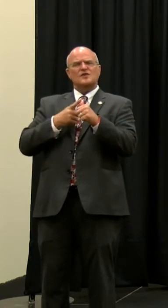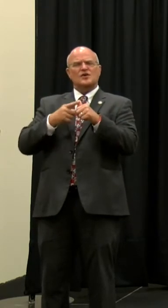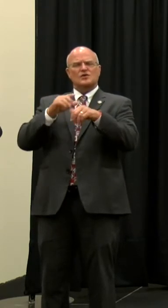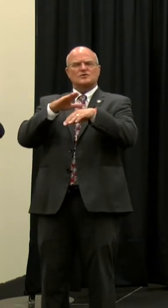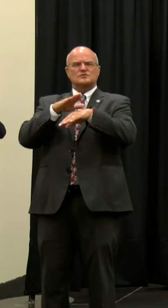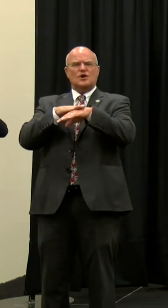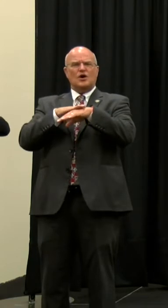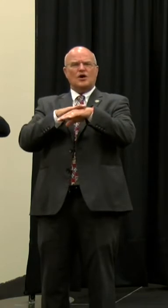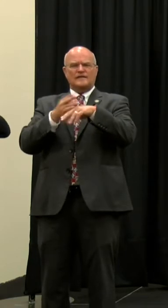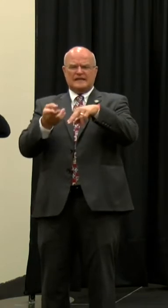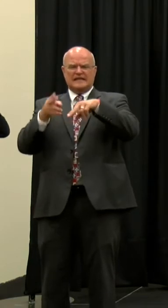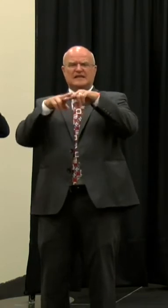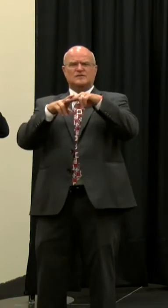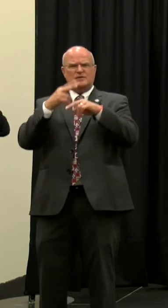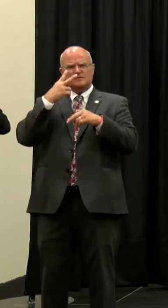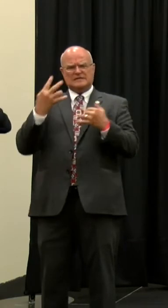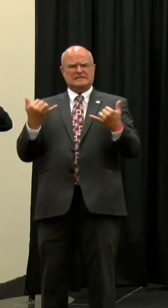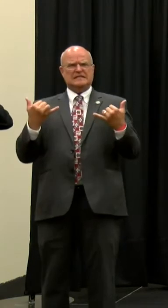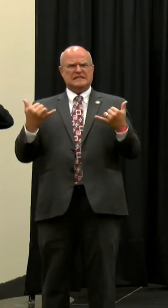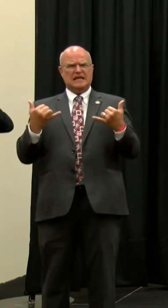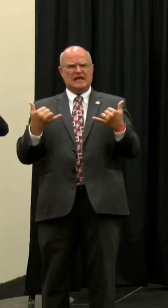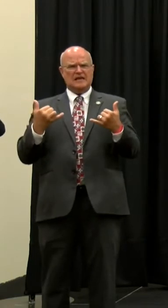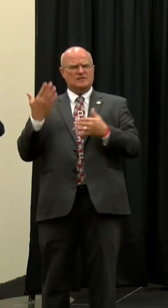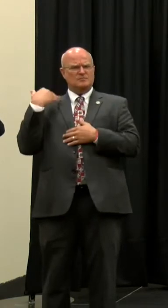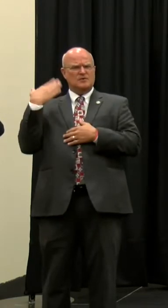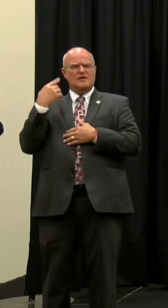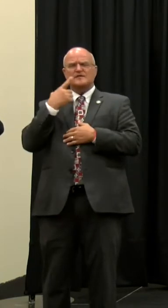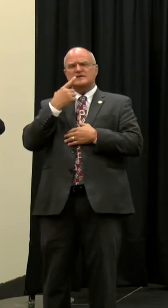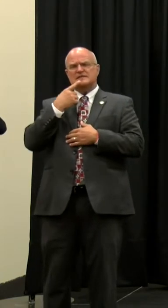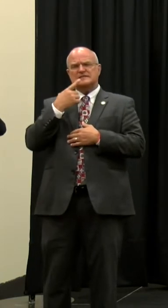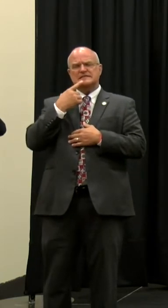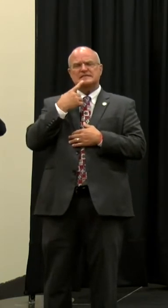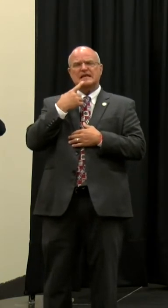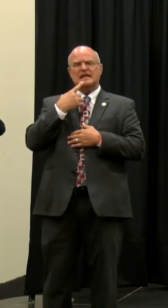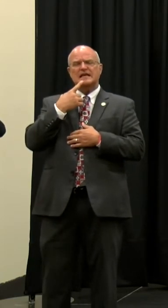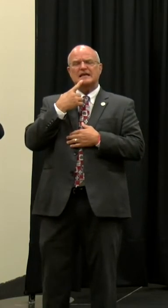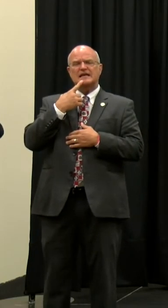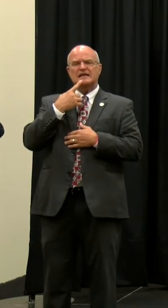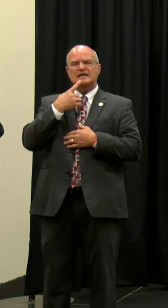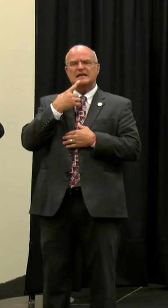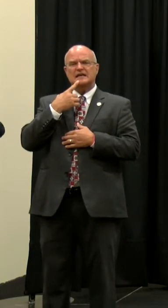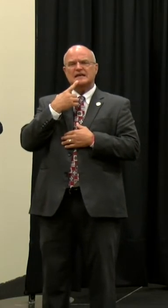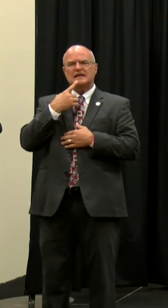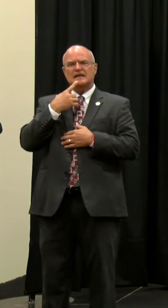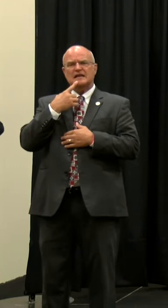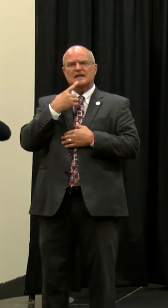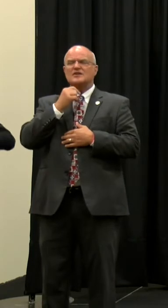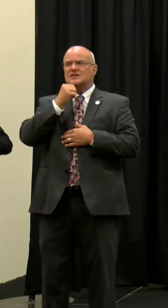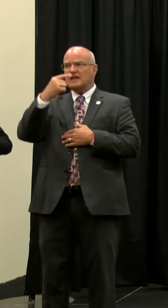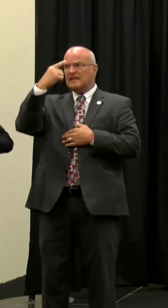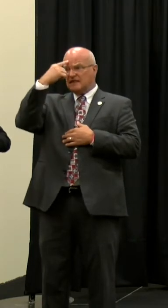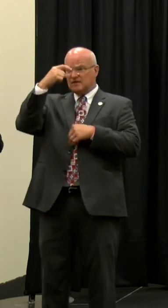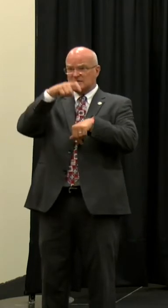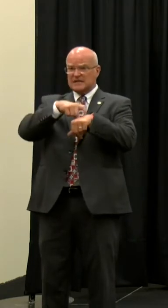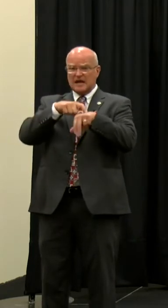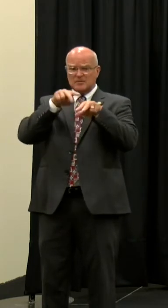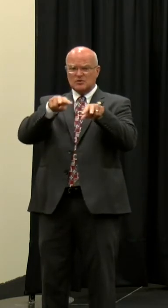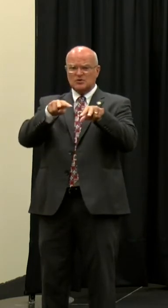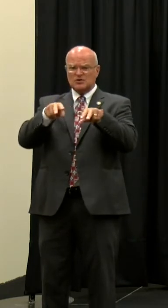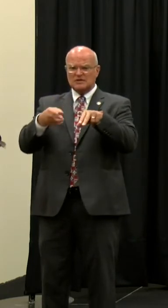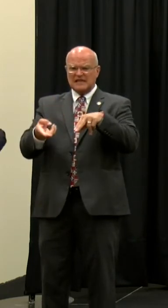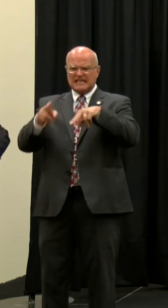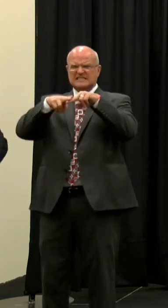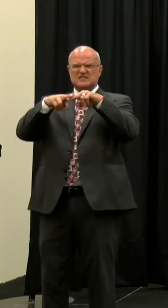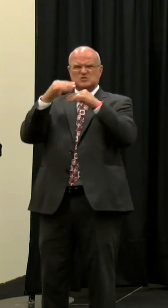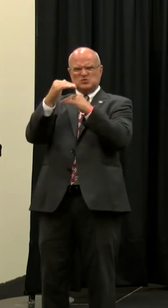the increase we're seeing today, you'd previously said that you didn't think it was time to look at additional